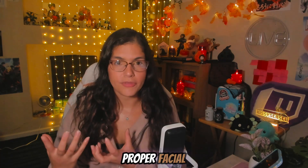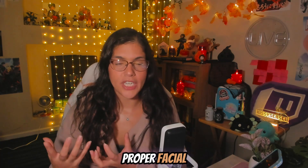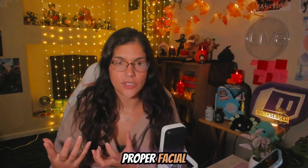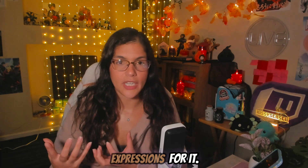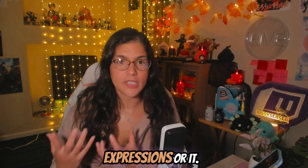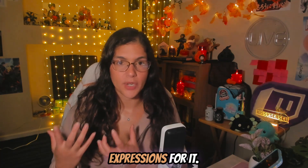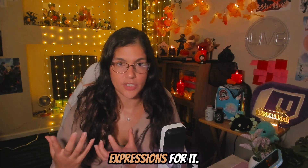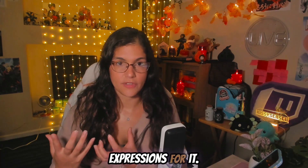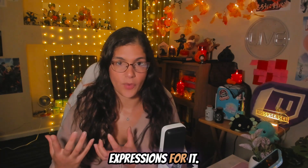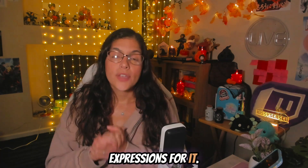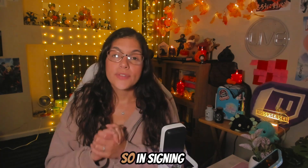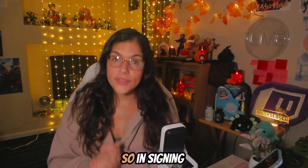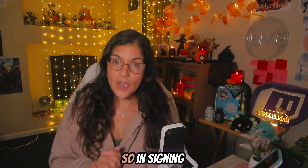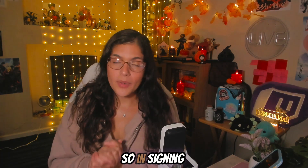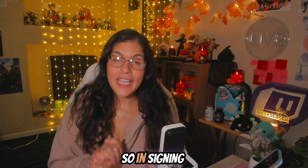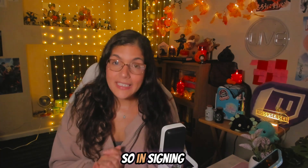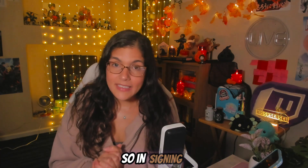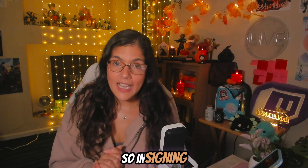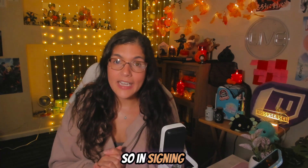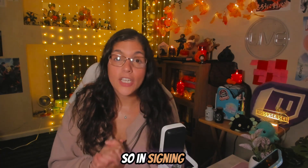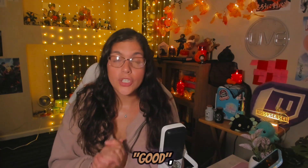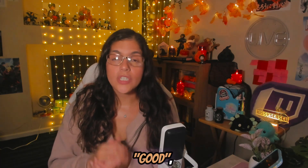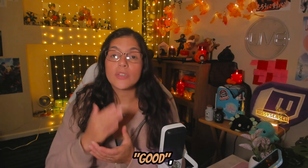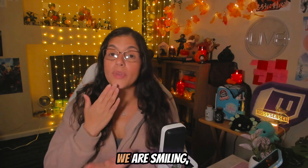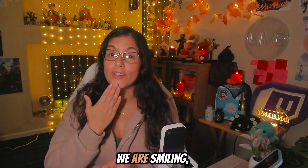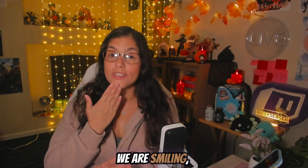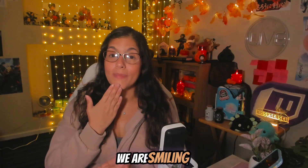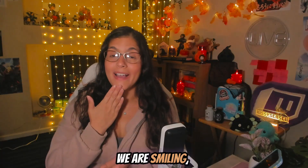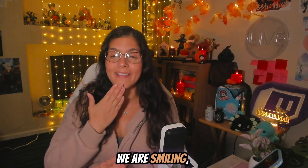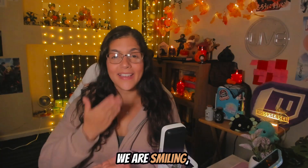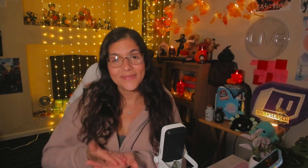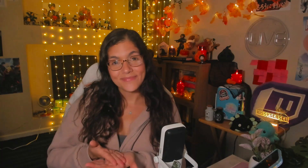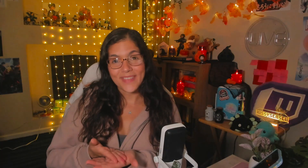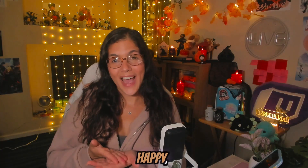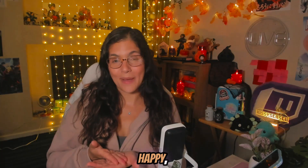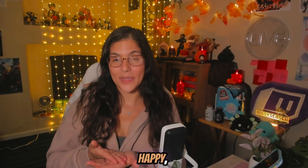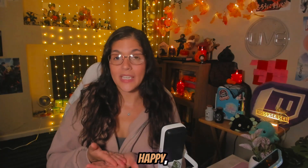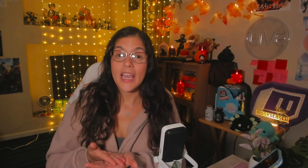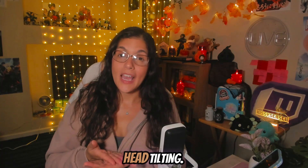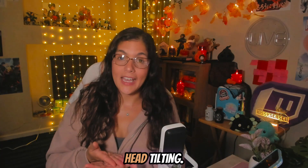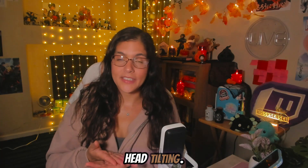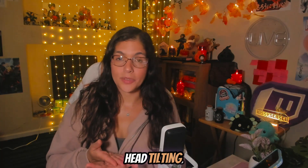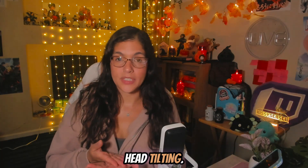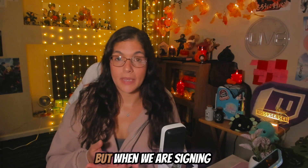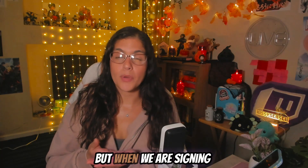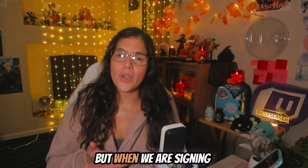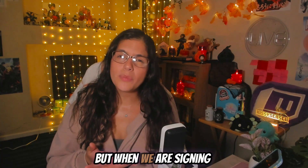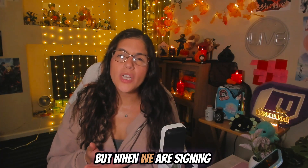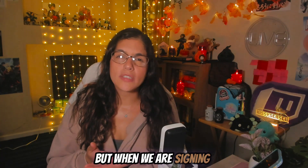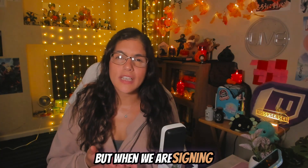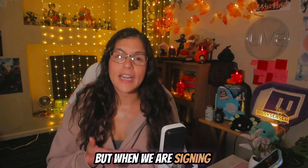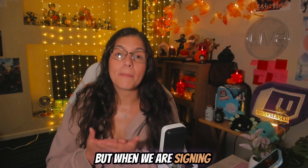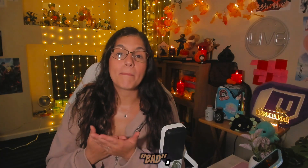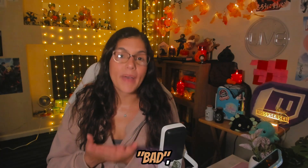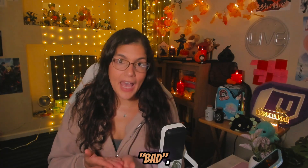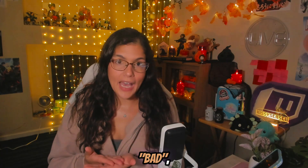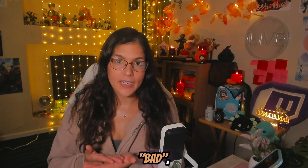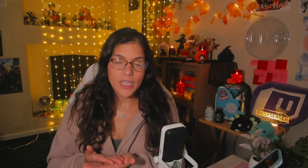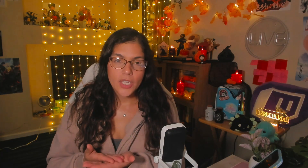facial expressions for it. So in signing good, we are smiling, happy, head tilting. But when we are signing bad, it